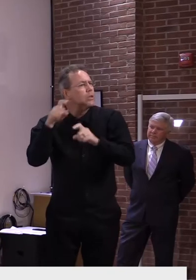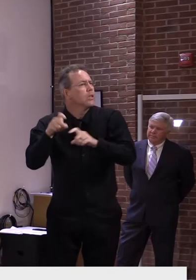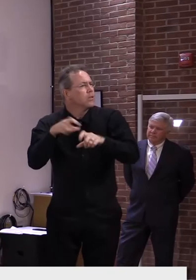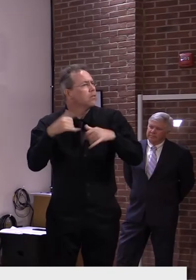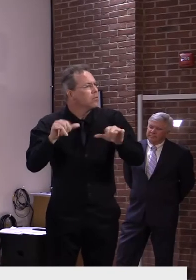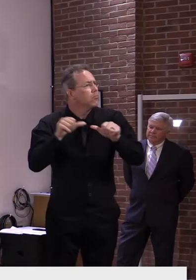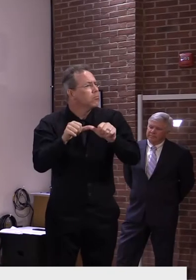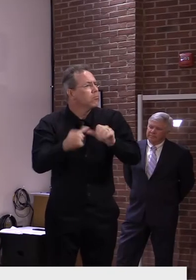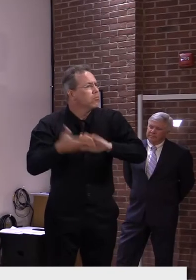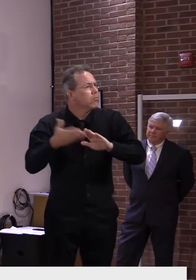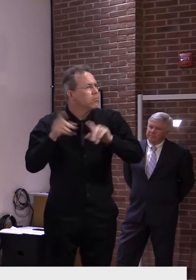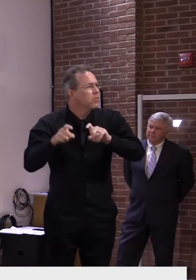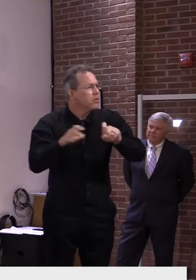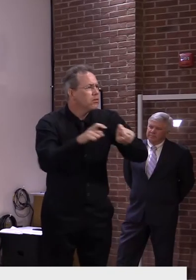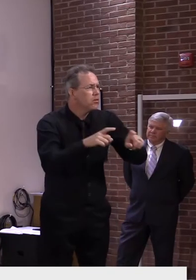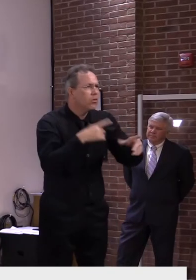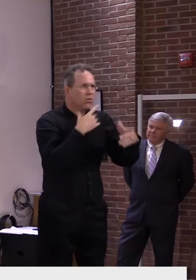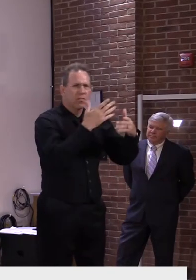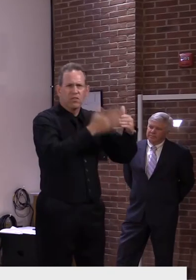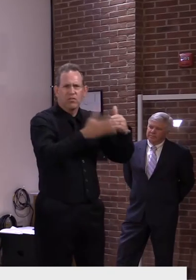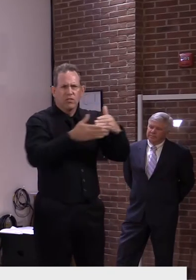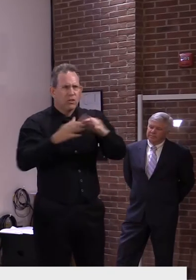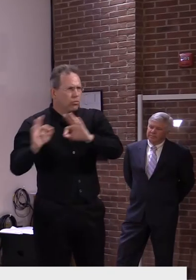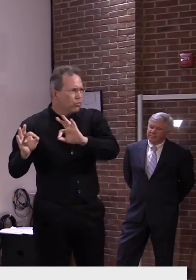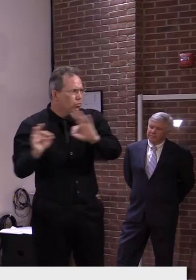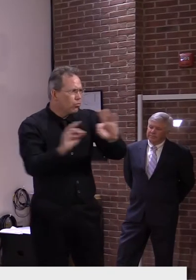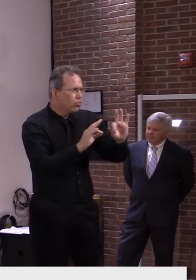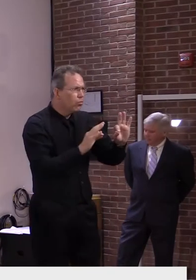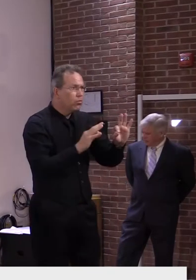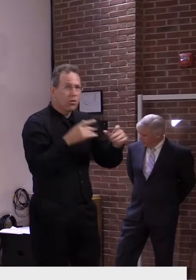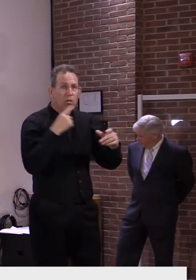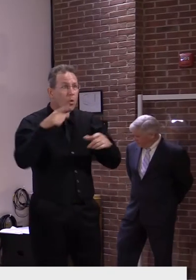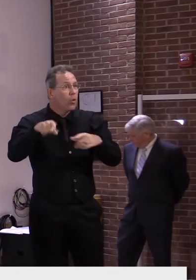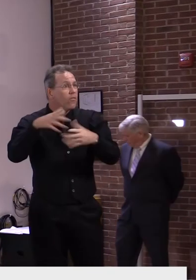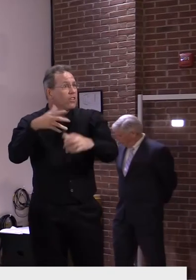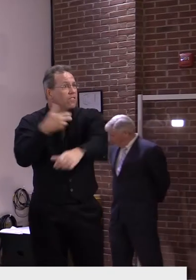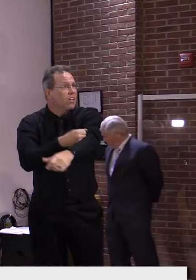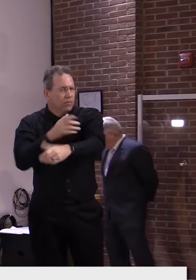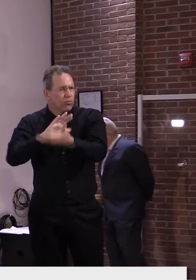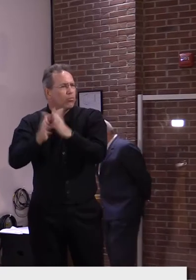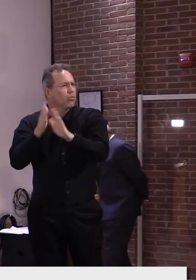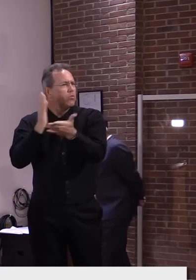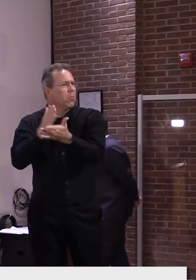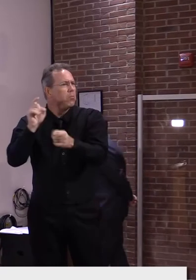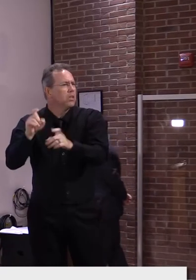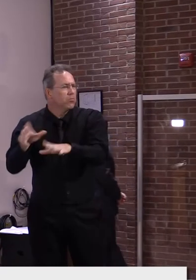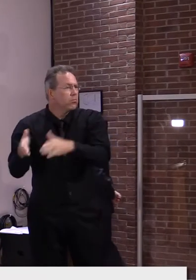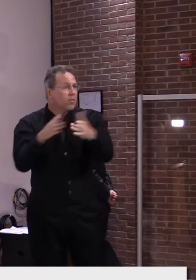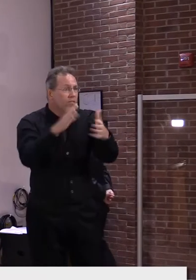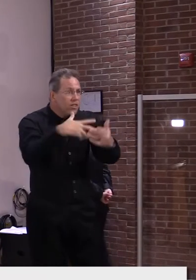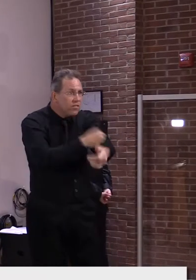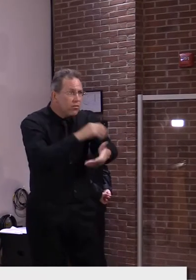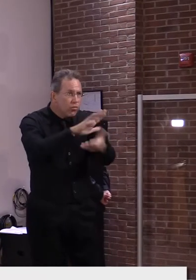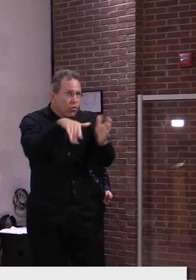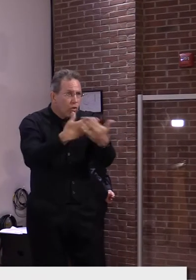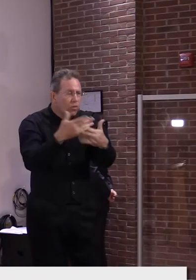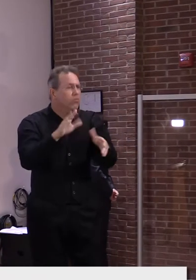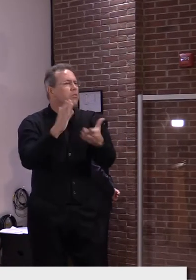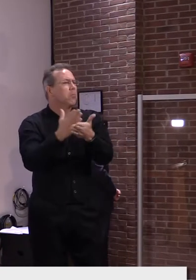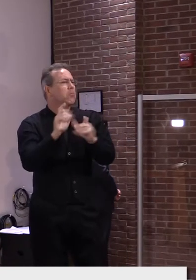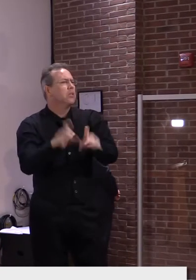vaccinated sites, which make it challenging to tell people that they should go get